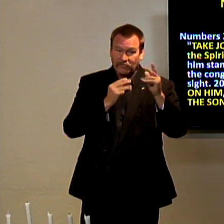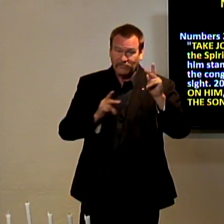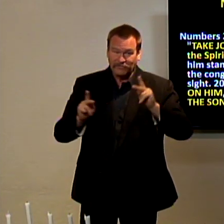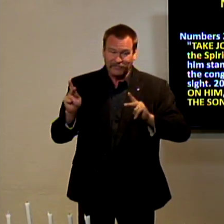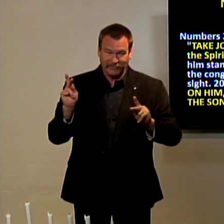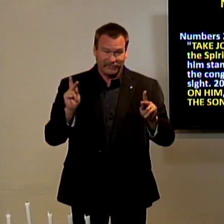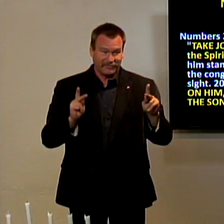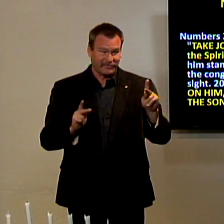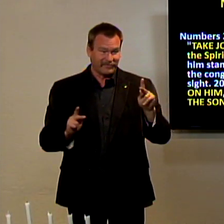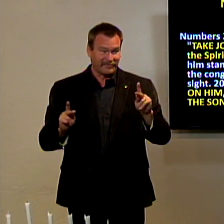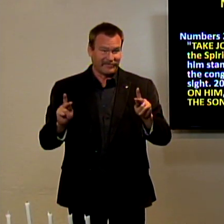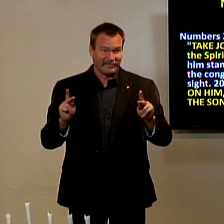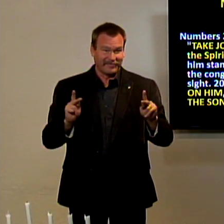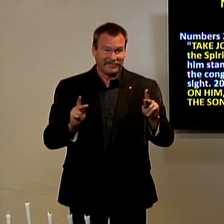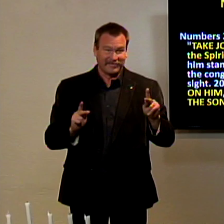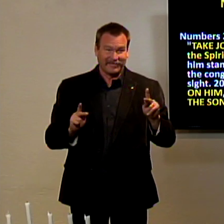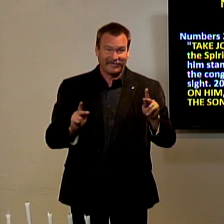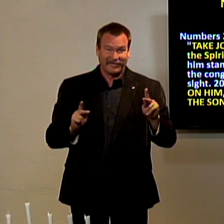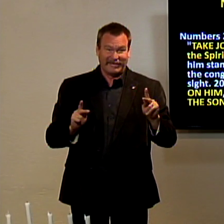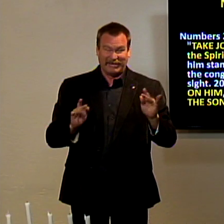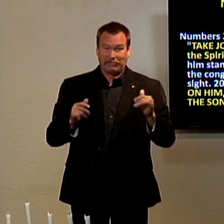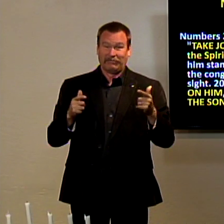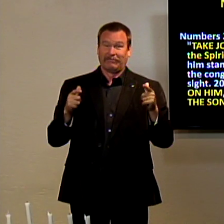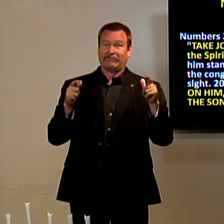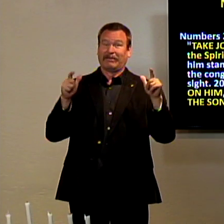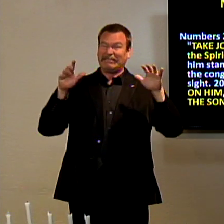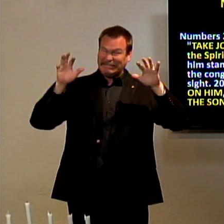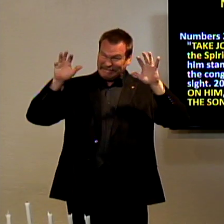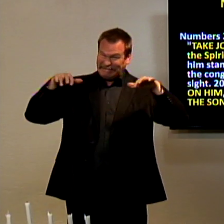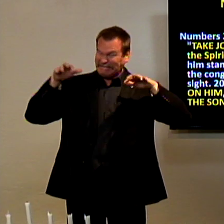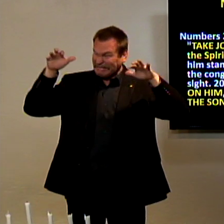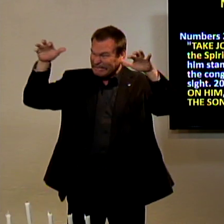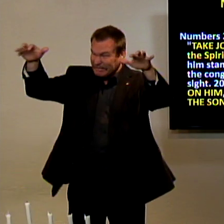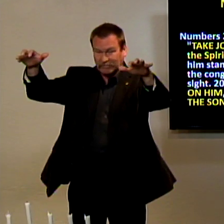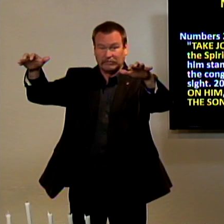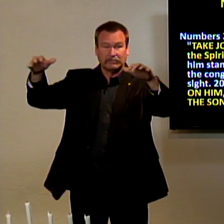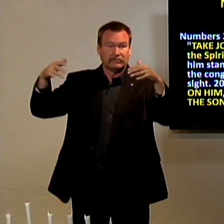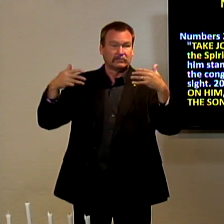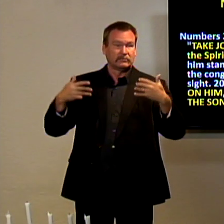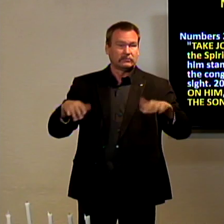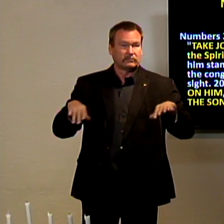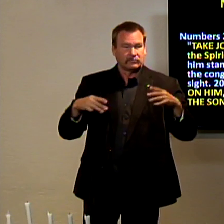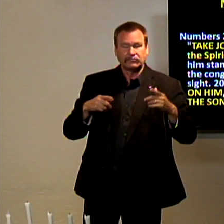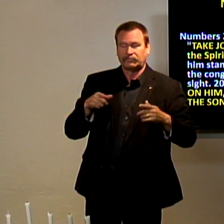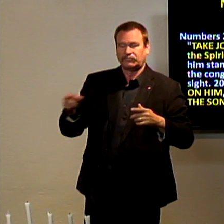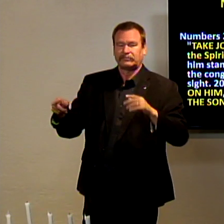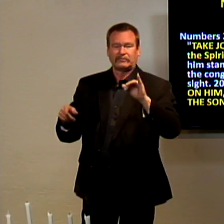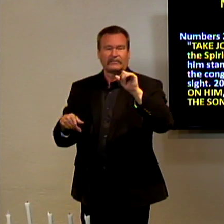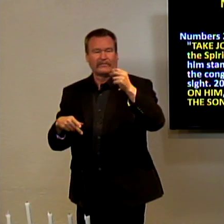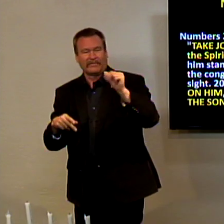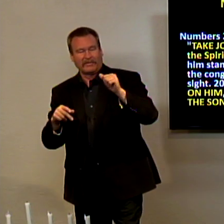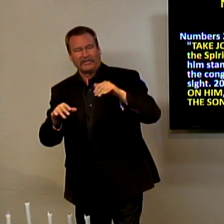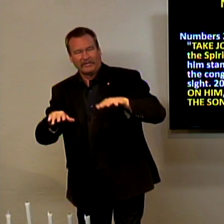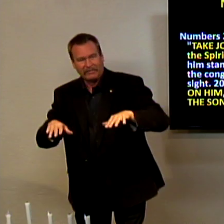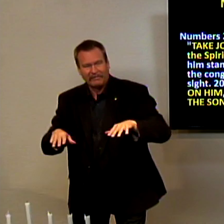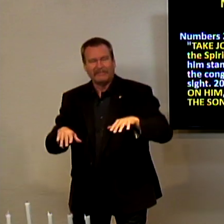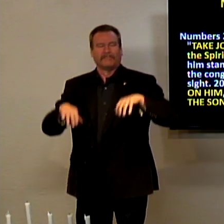Remember, there were over 2 million people. There were hordes and masses of people.